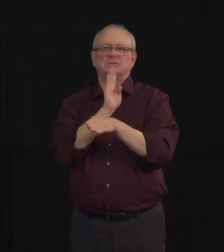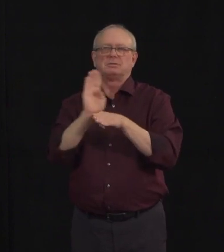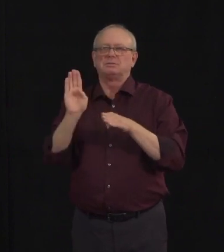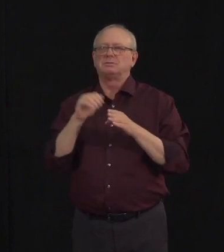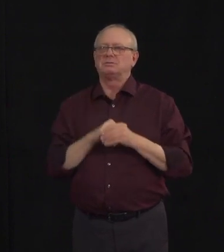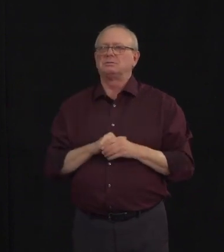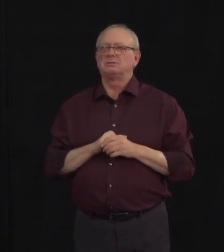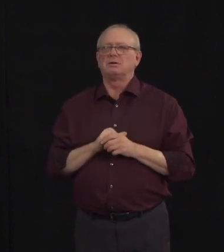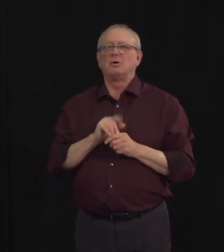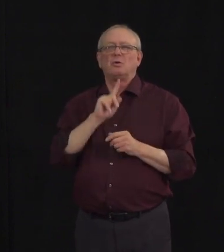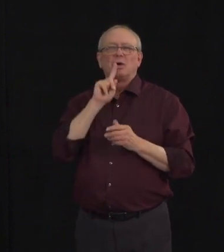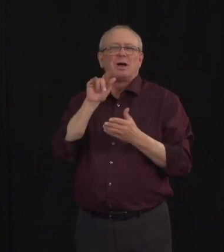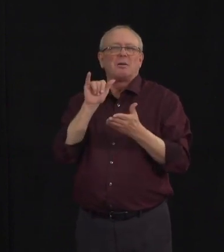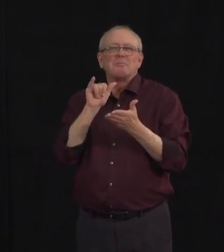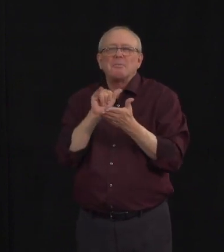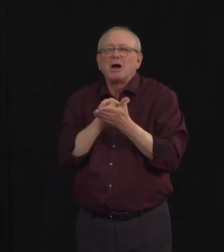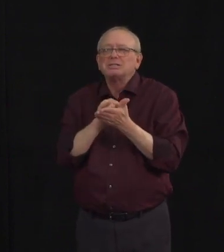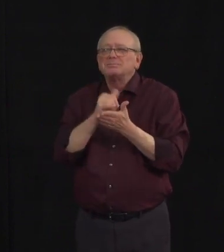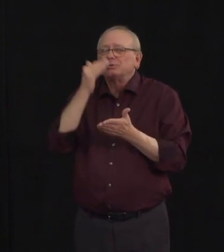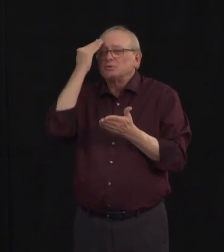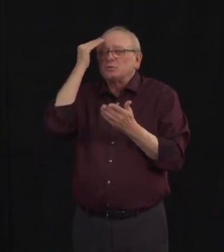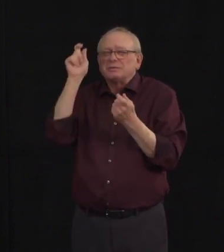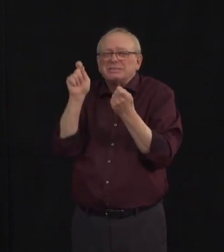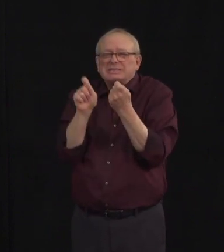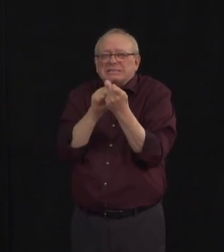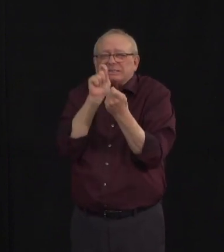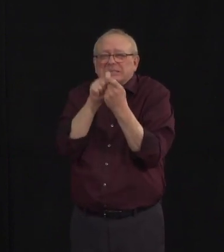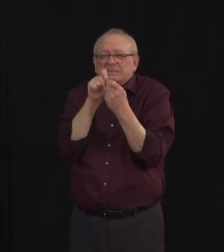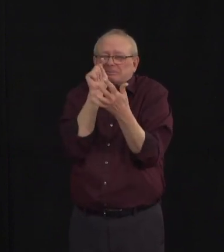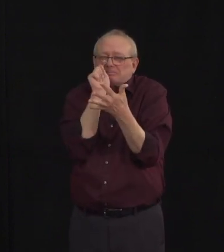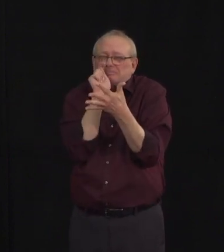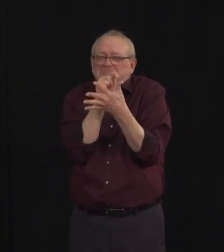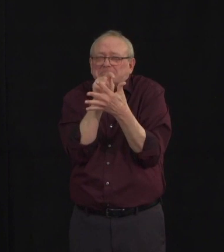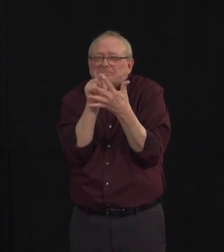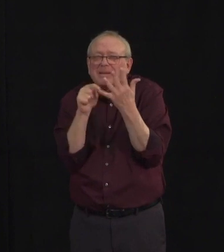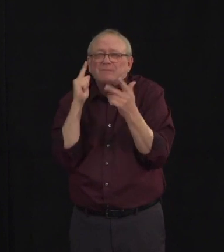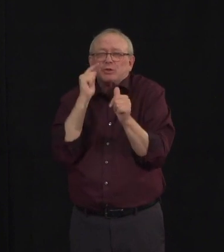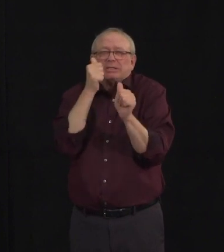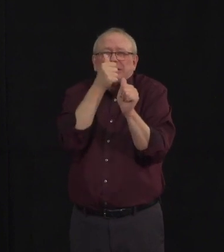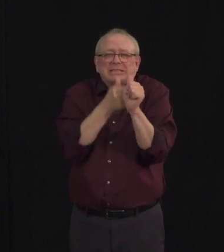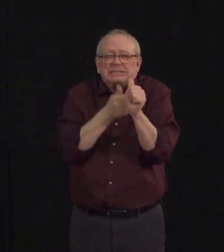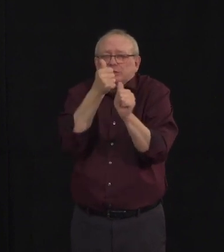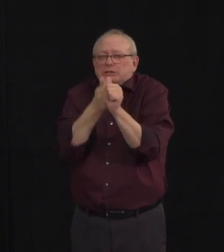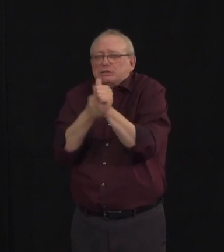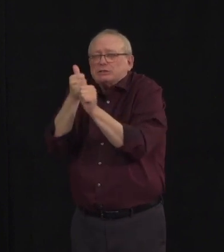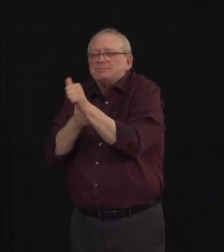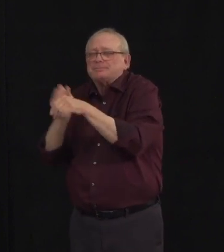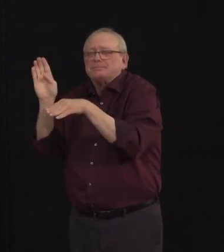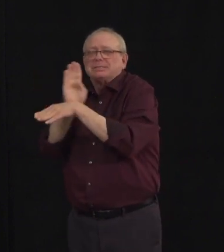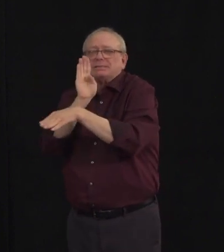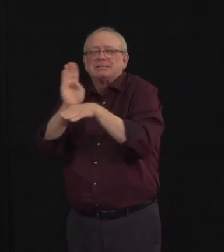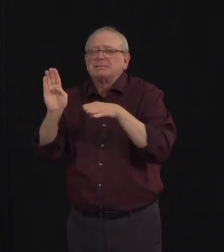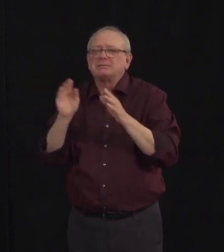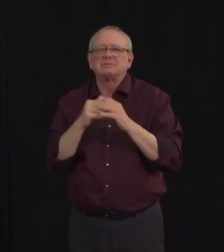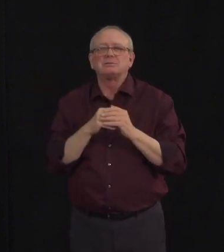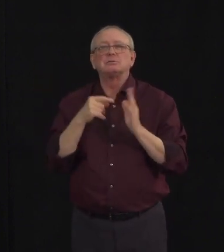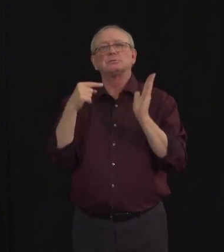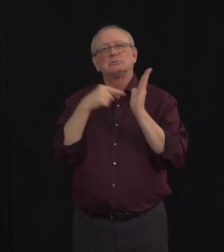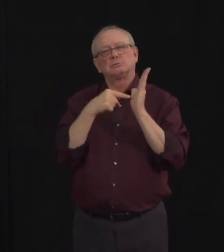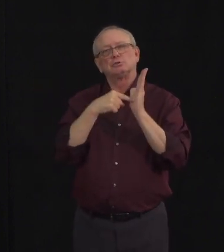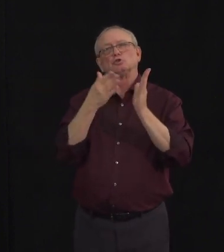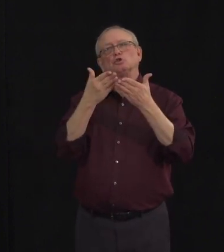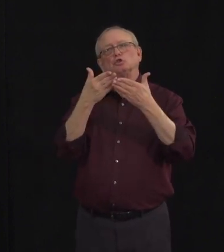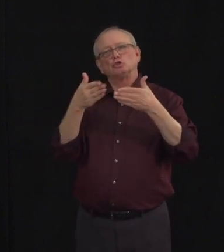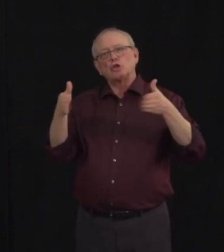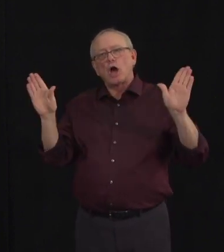what's required in a particular workplace setting, but we provide that guidance that's applicable across all settings, and then workplaces and